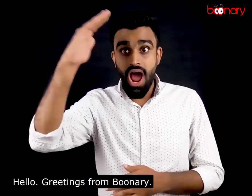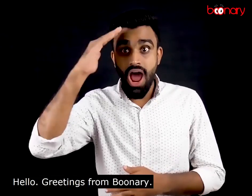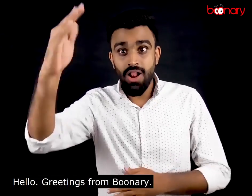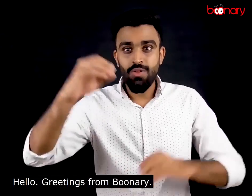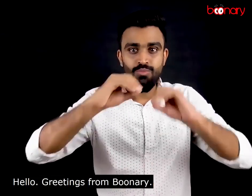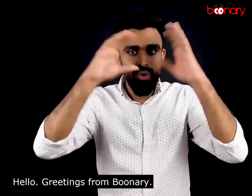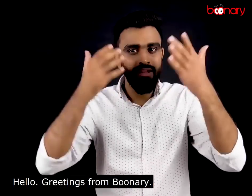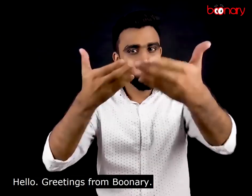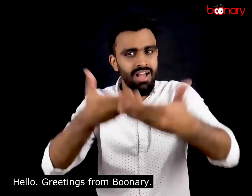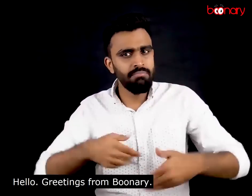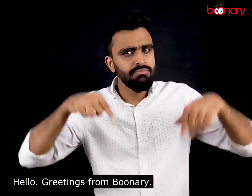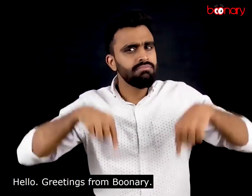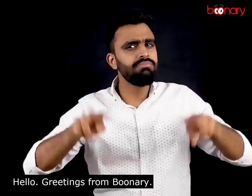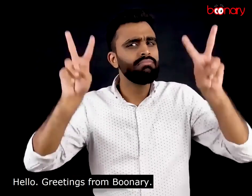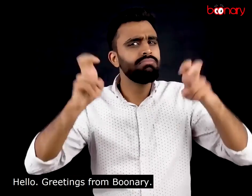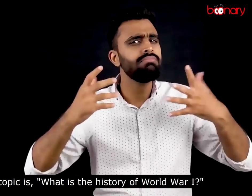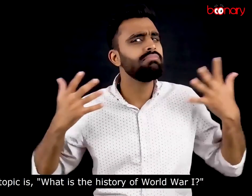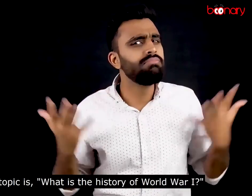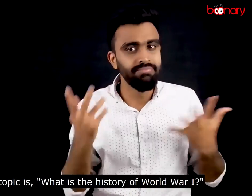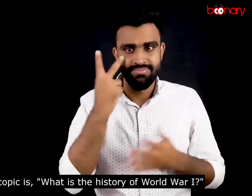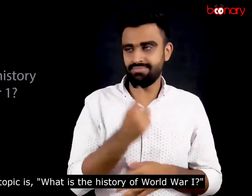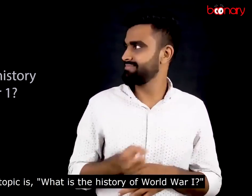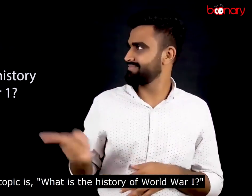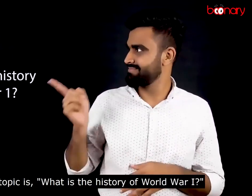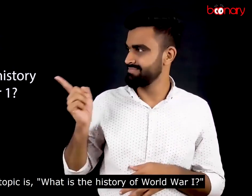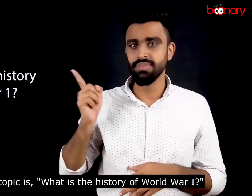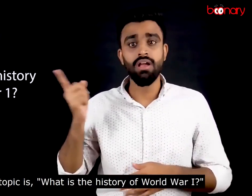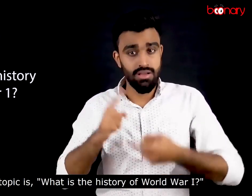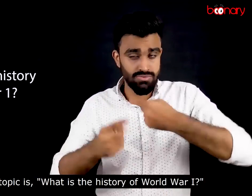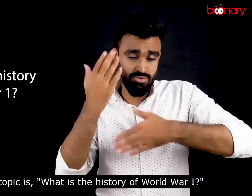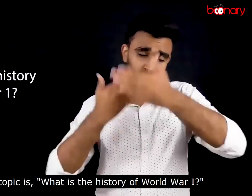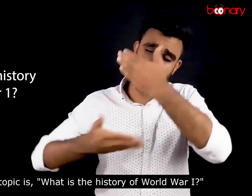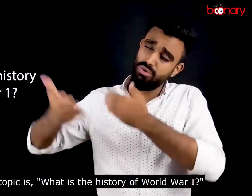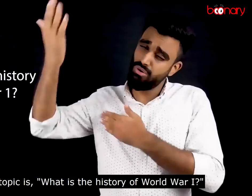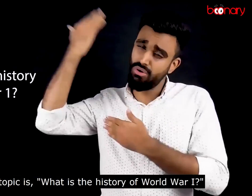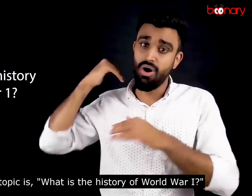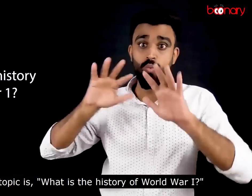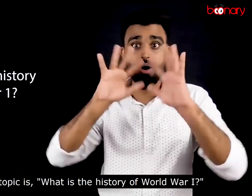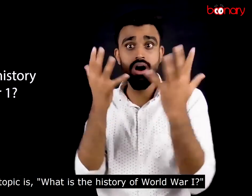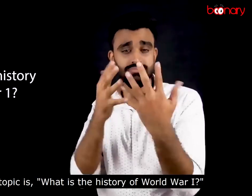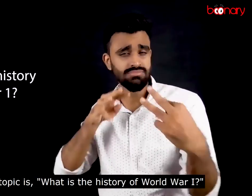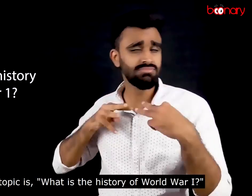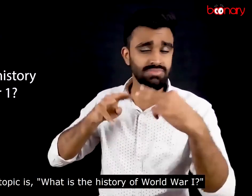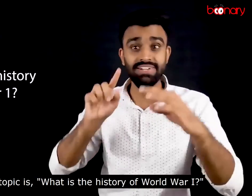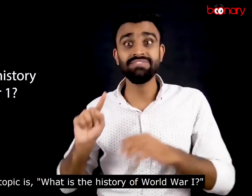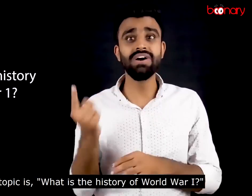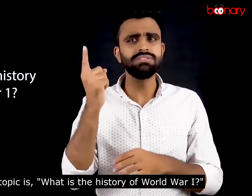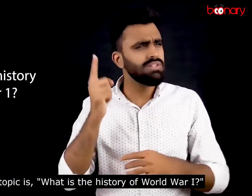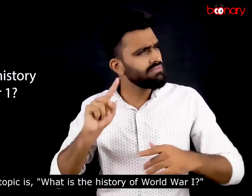Hello, greetings from Booneri. Today's topic is: what is the history of the First